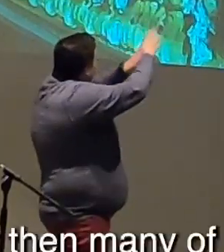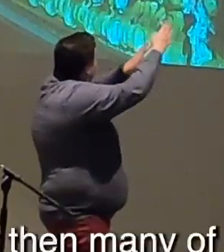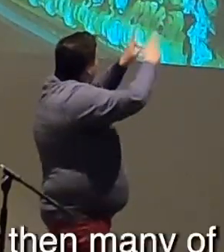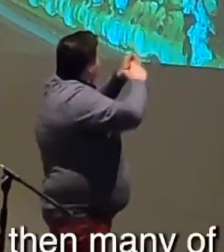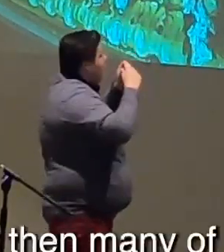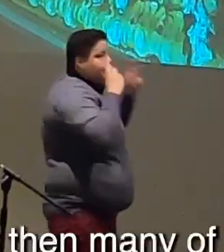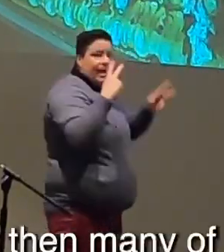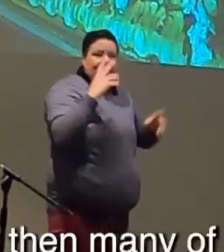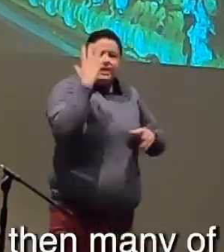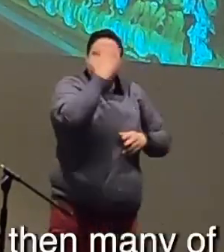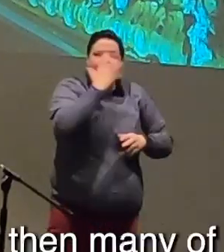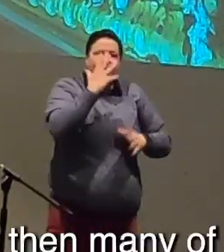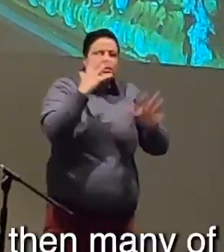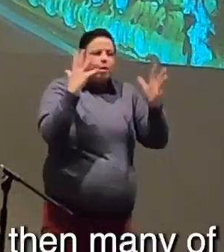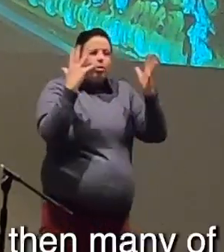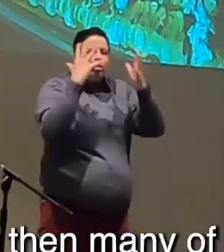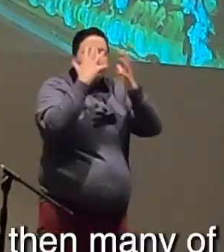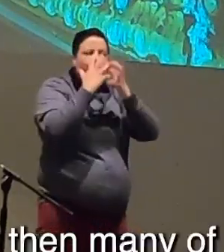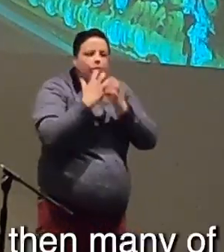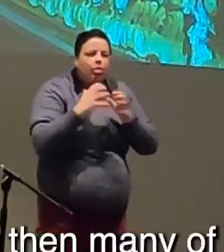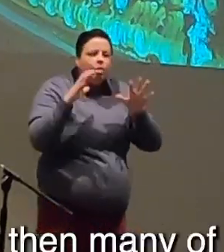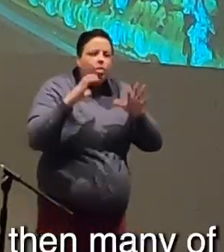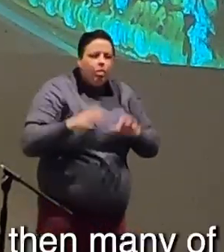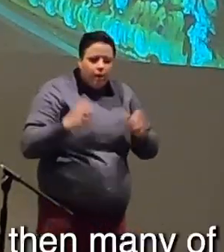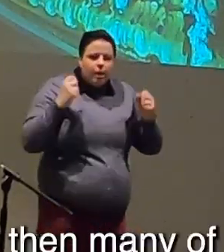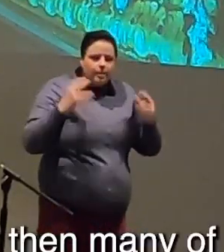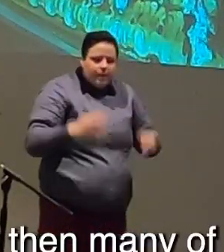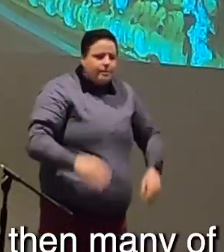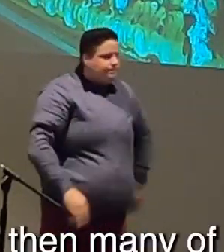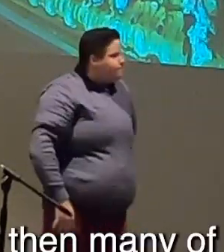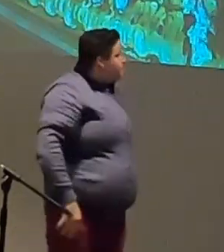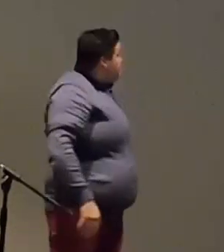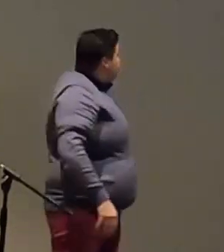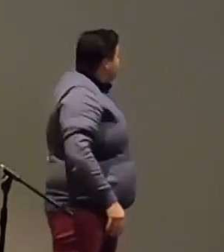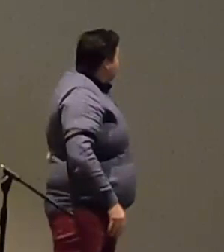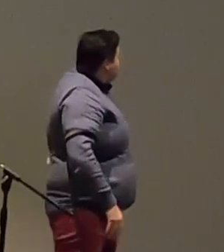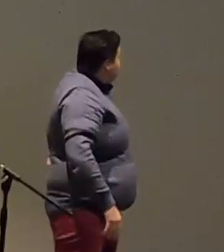but then many of the faces are obscured by darkness.